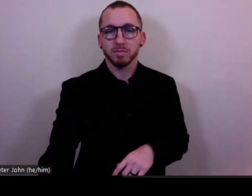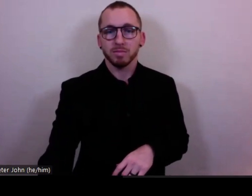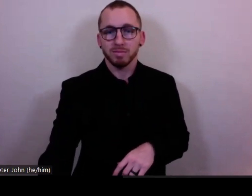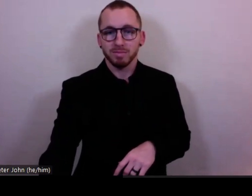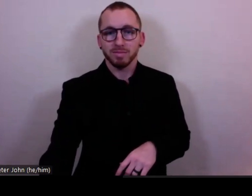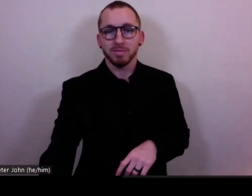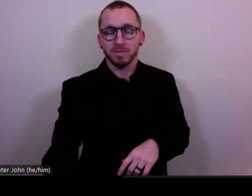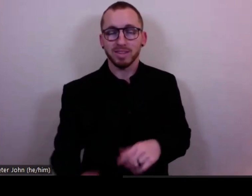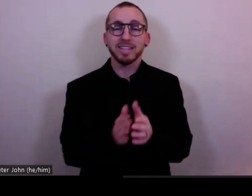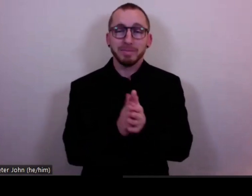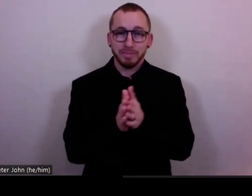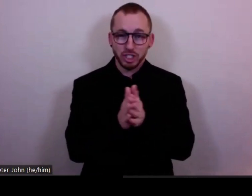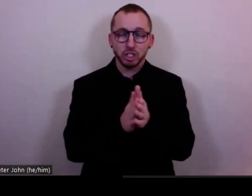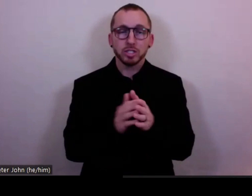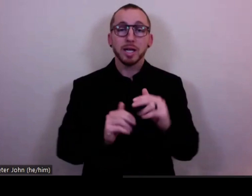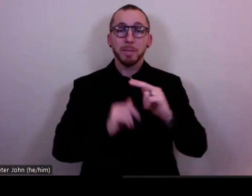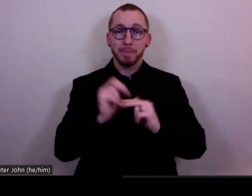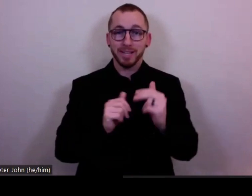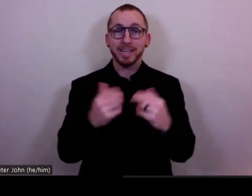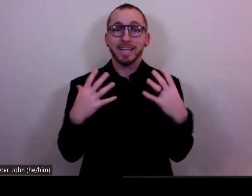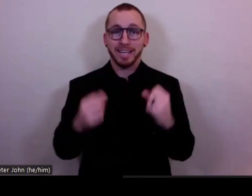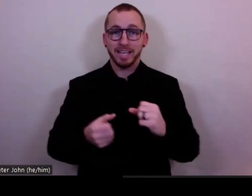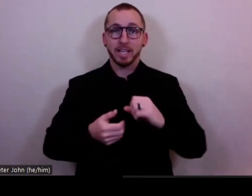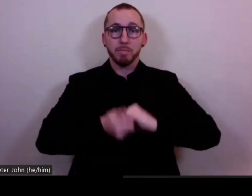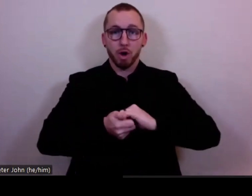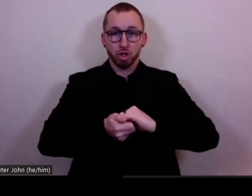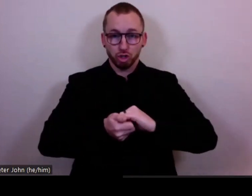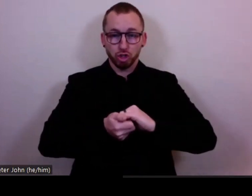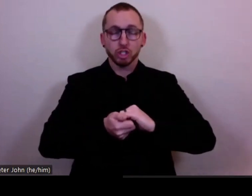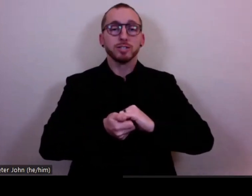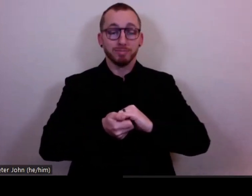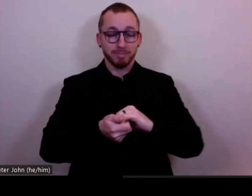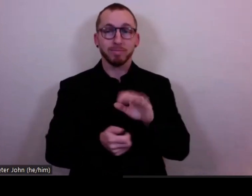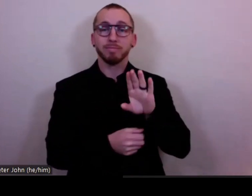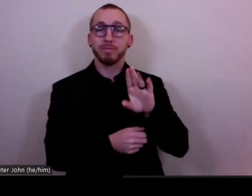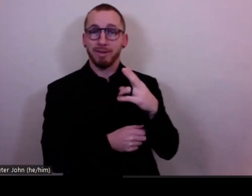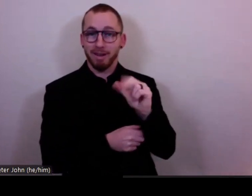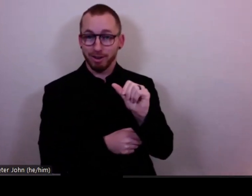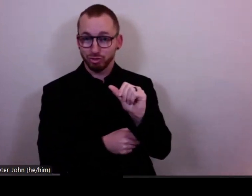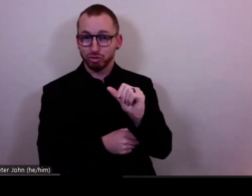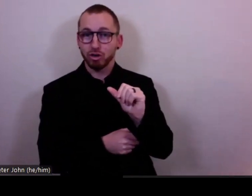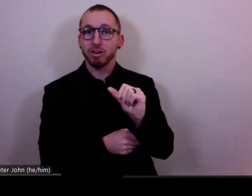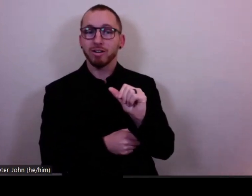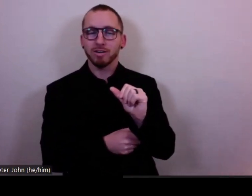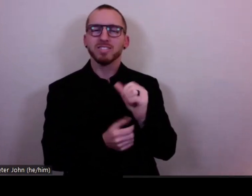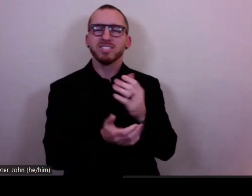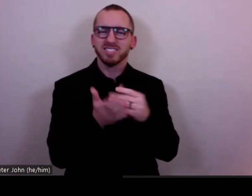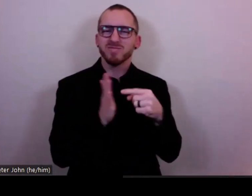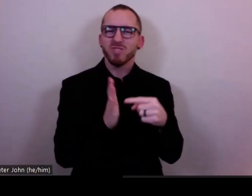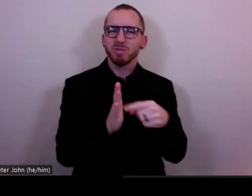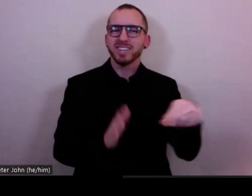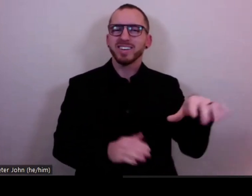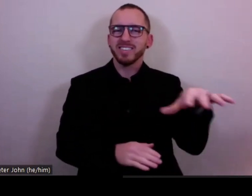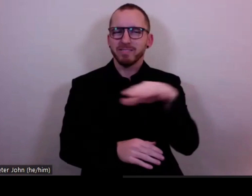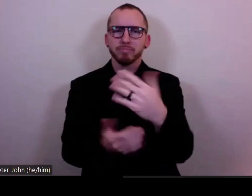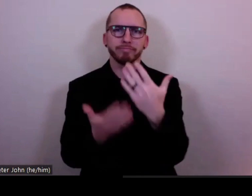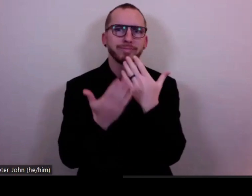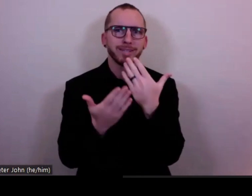a partnership between the Maryland Behavioral Health Administration, which I know we have some representatives here today from that group. Thank you for being